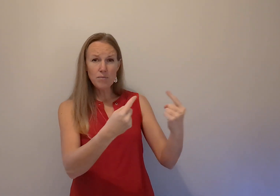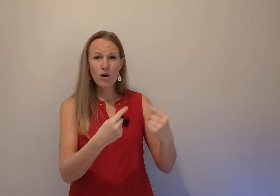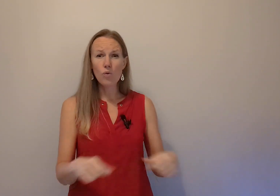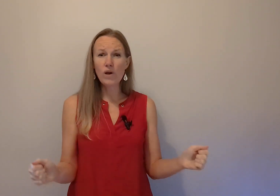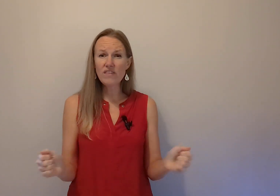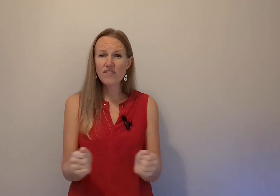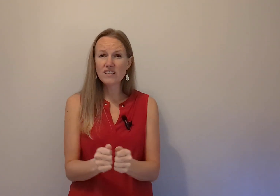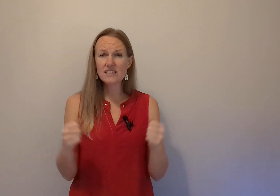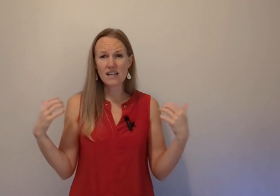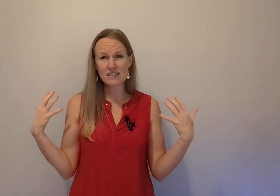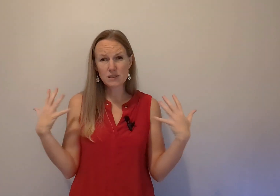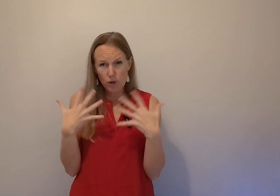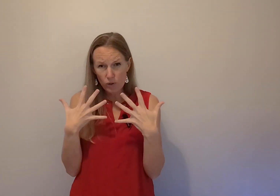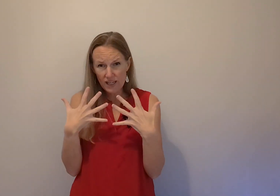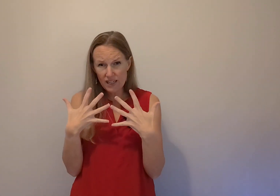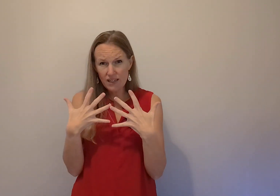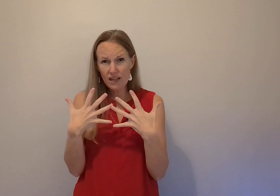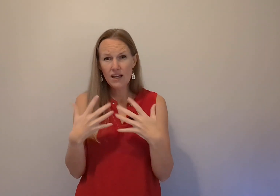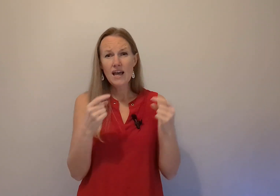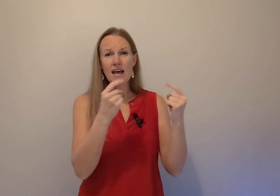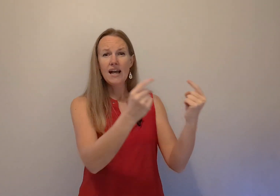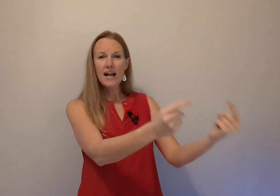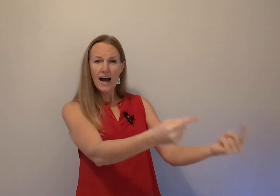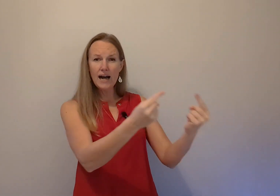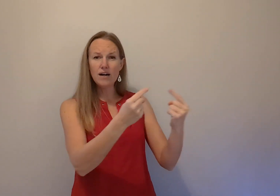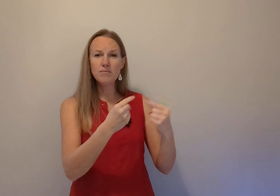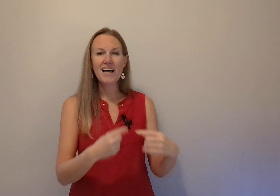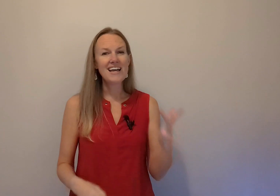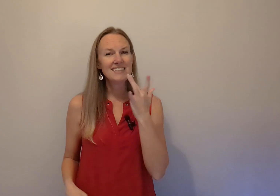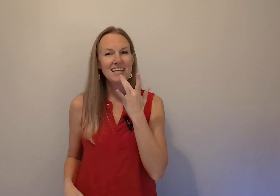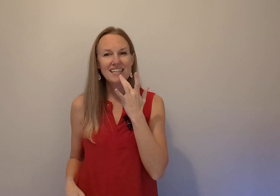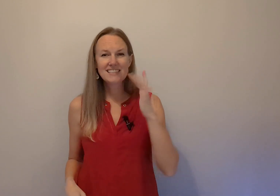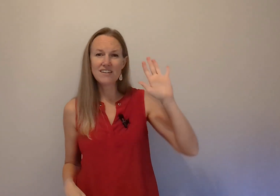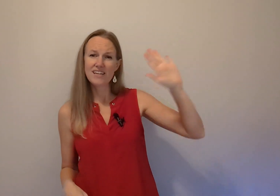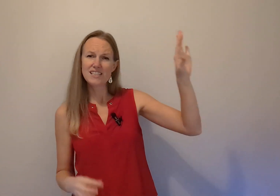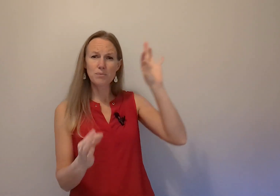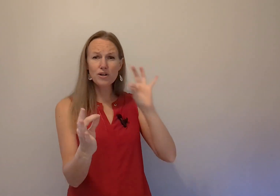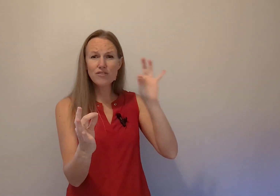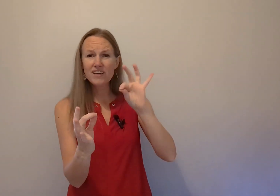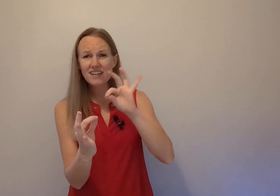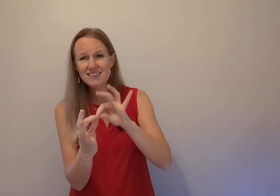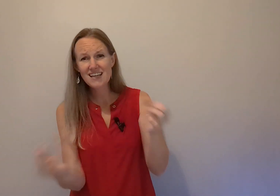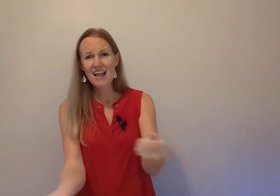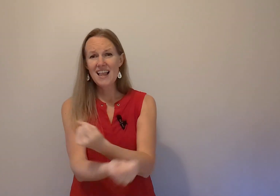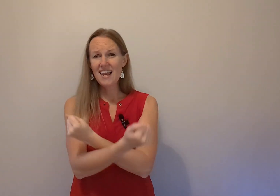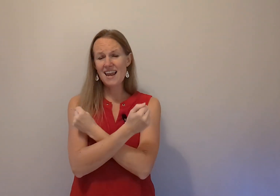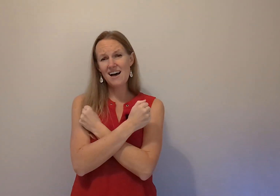Come, with fears unspoken. Come, taste of his perfect